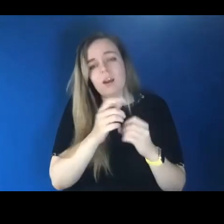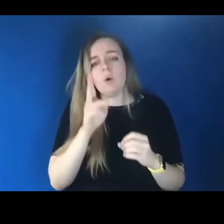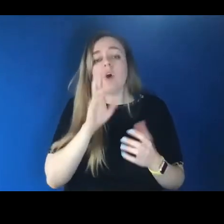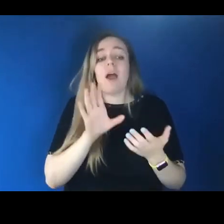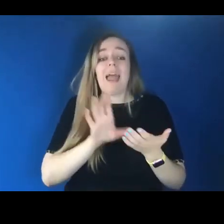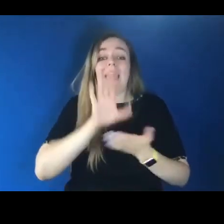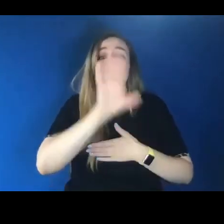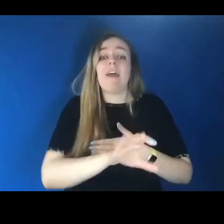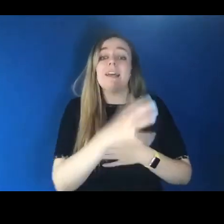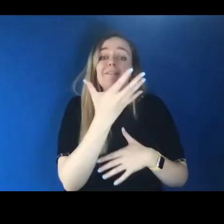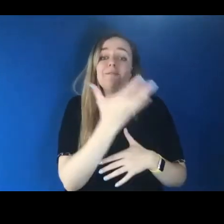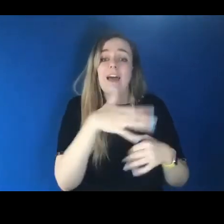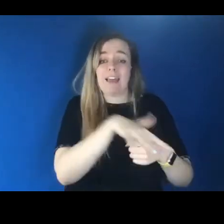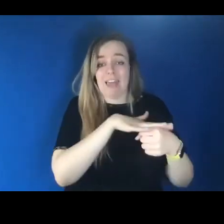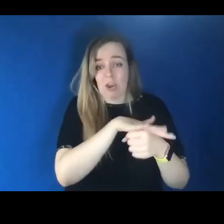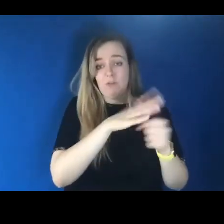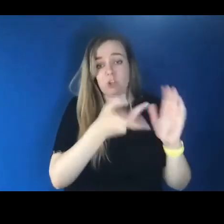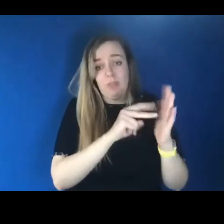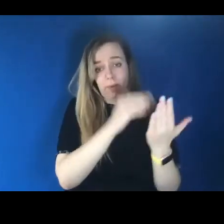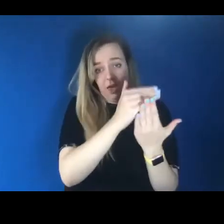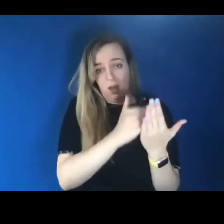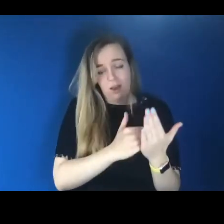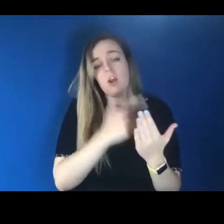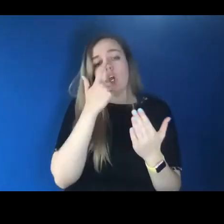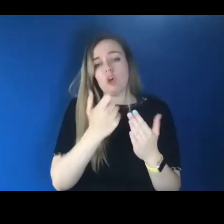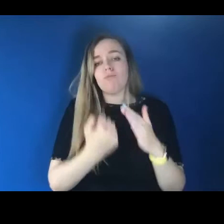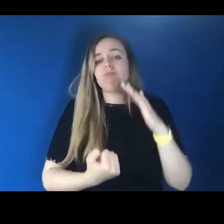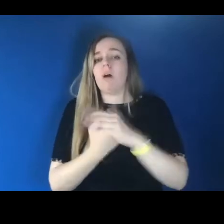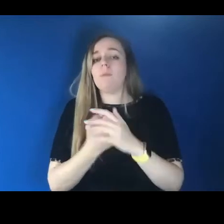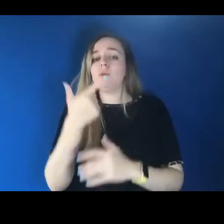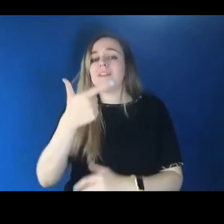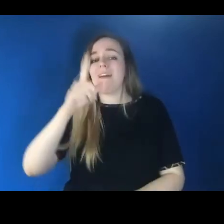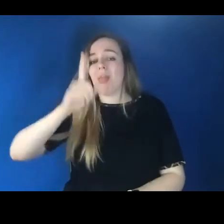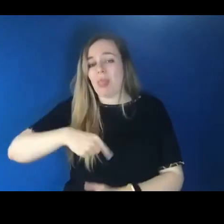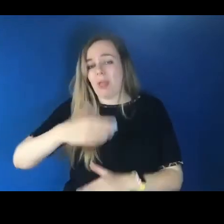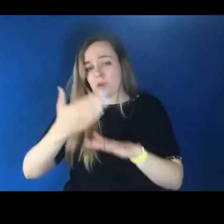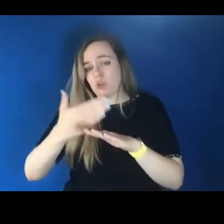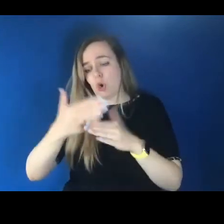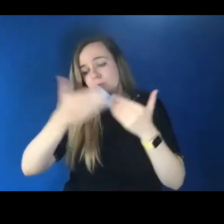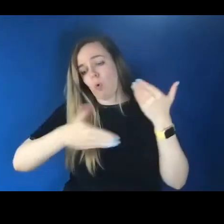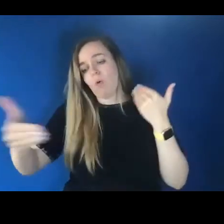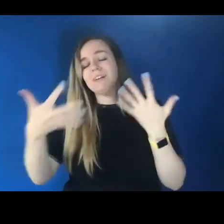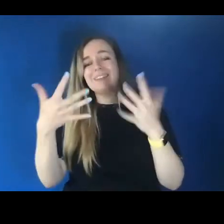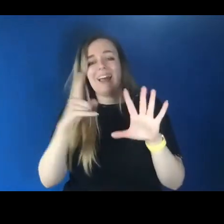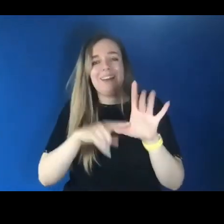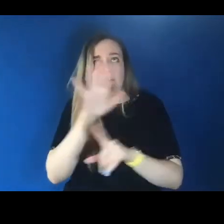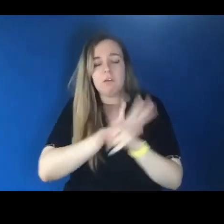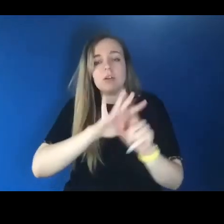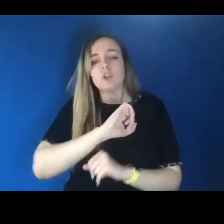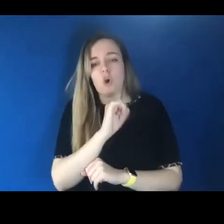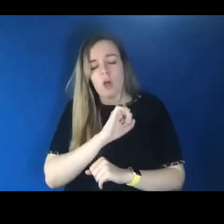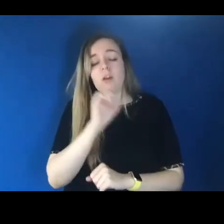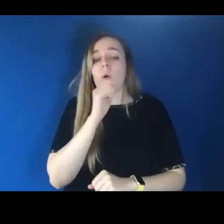just 5 areas of the plan could create upwards of 7,000 jobs over 10 years across Scotland. And these would be